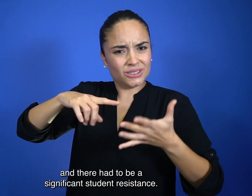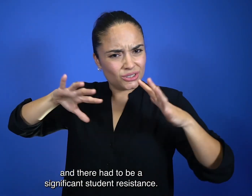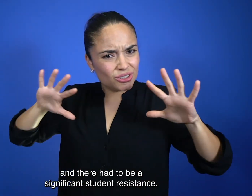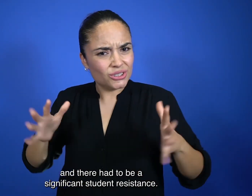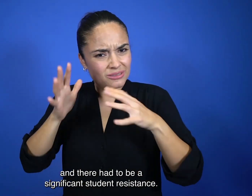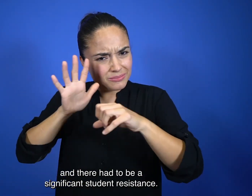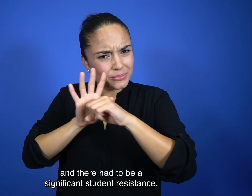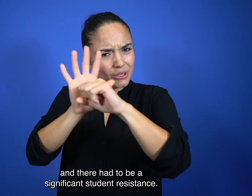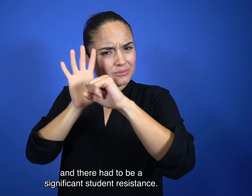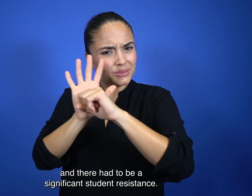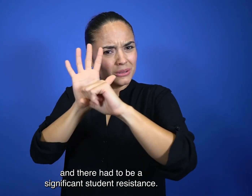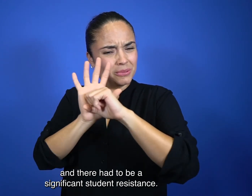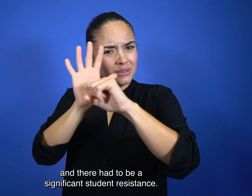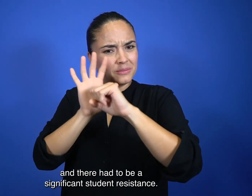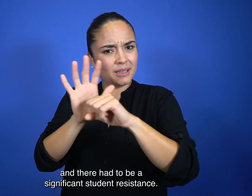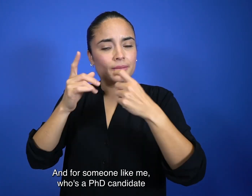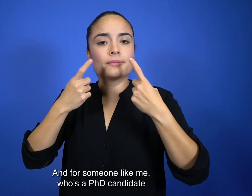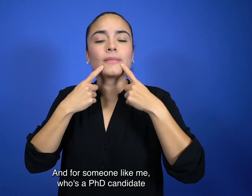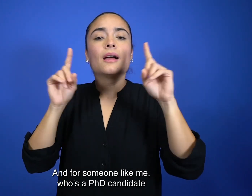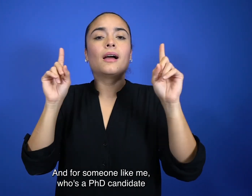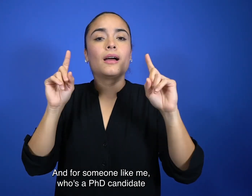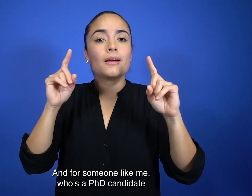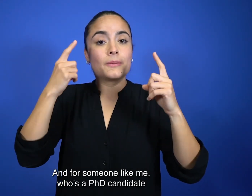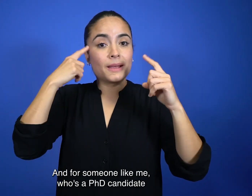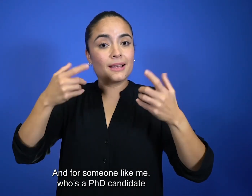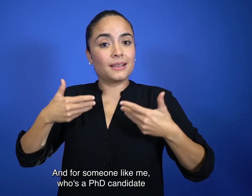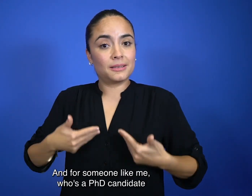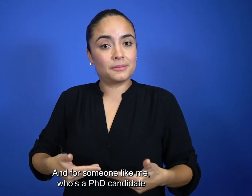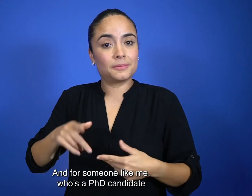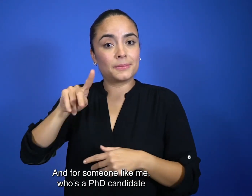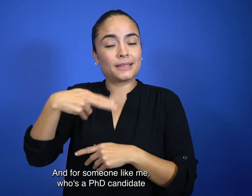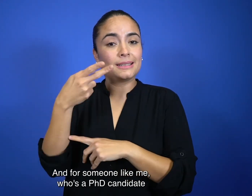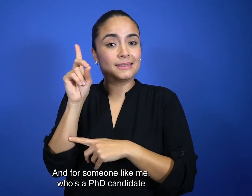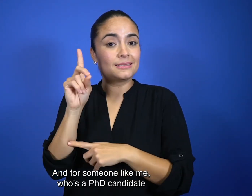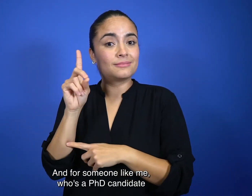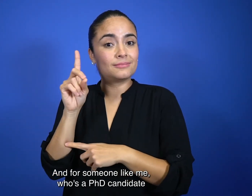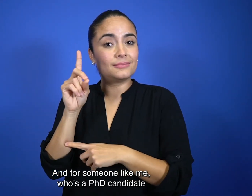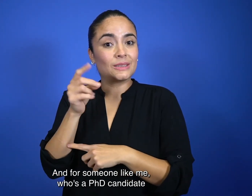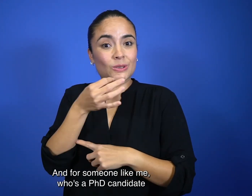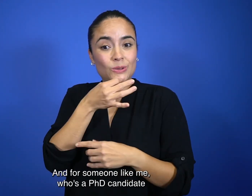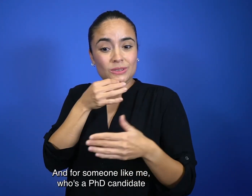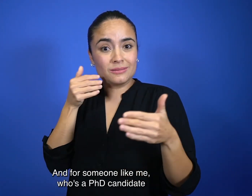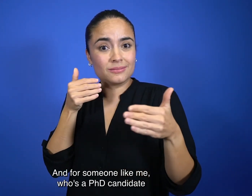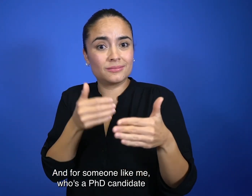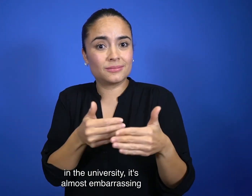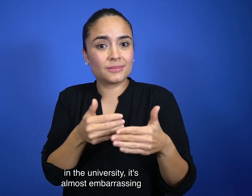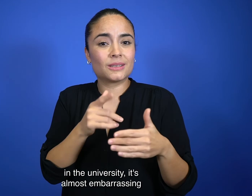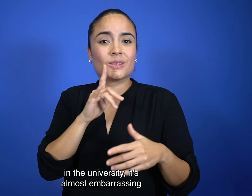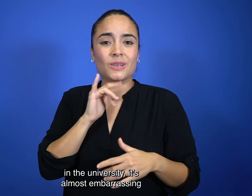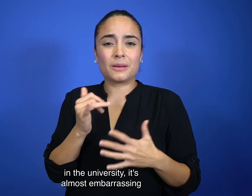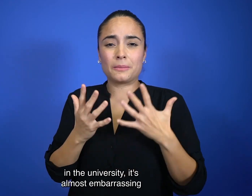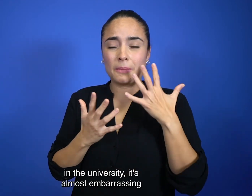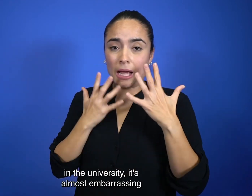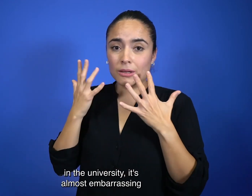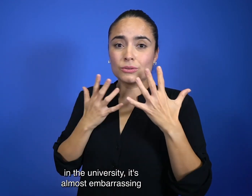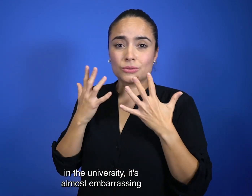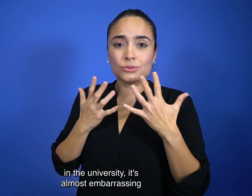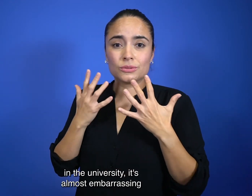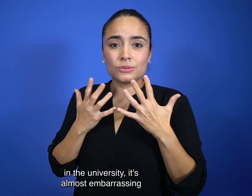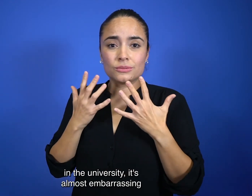be a significant student resistance. And for someone like me, who's a PhD candidate in university, it's almost embarrassing